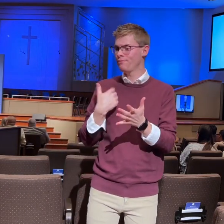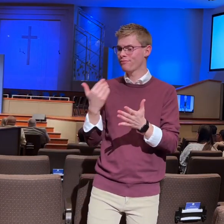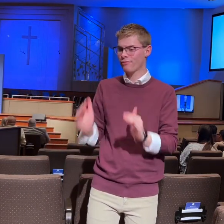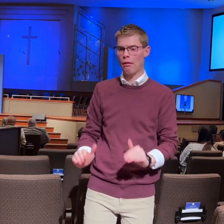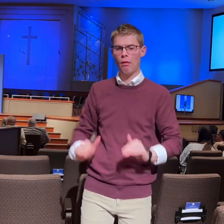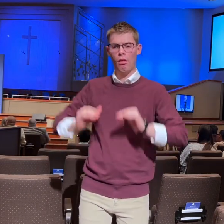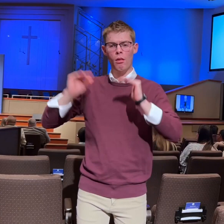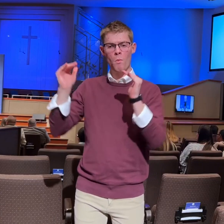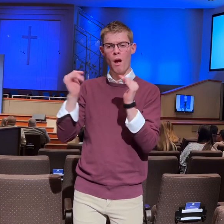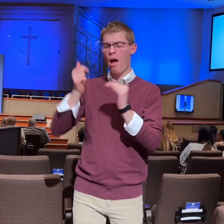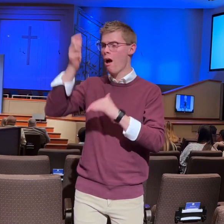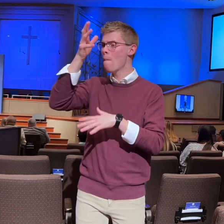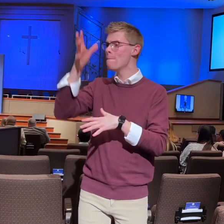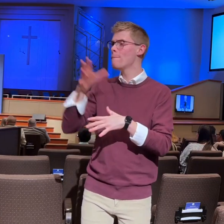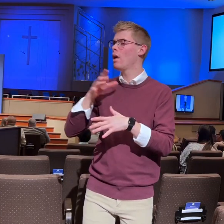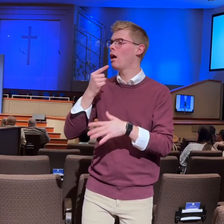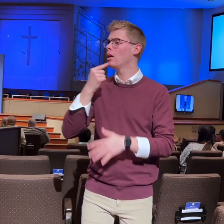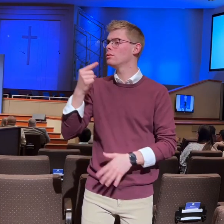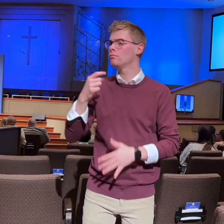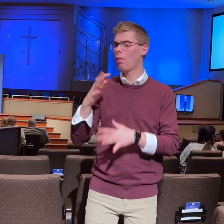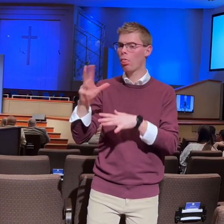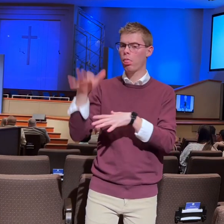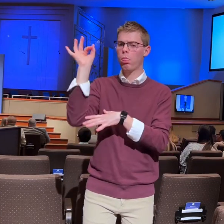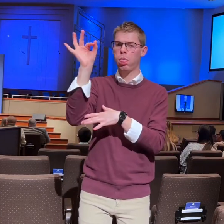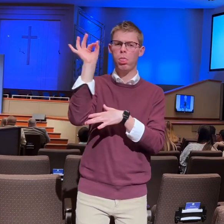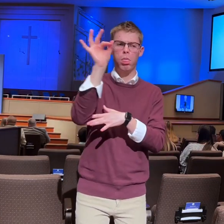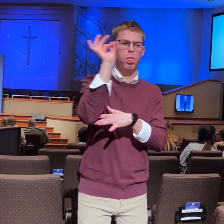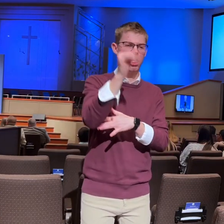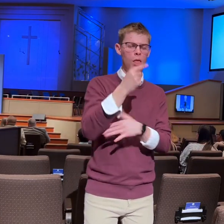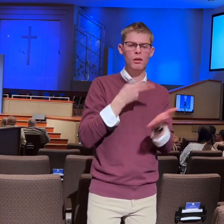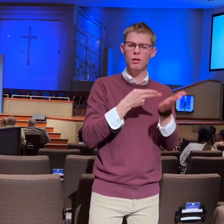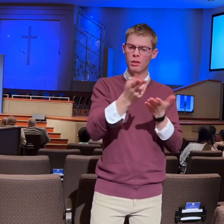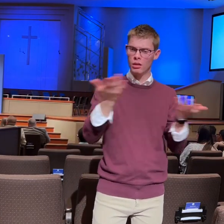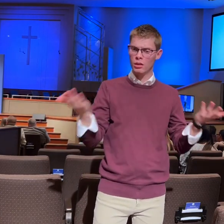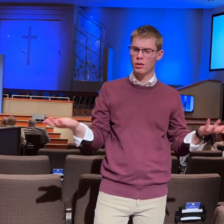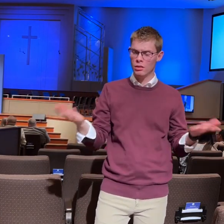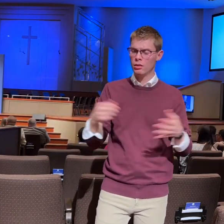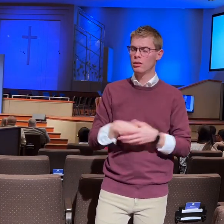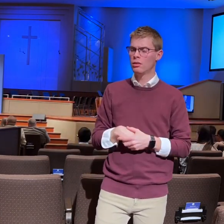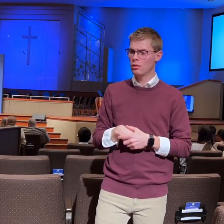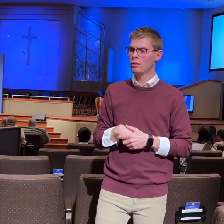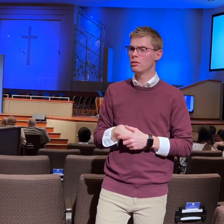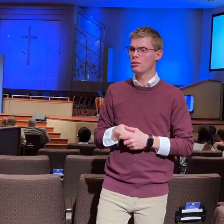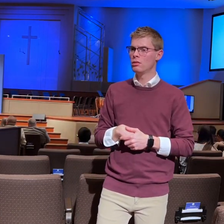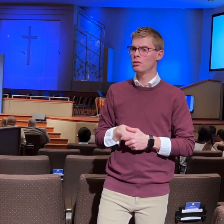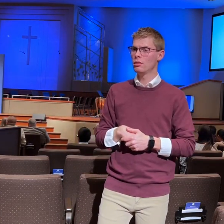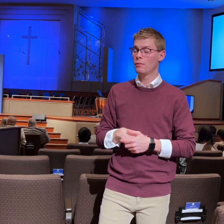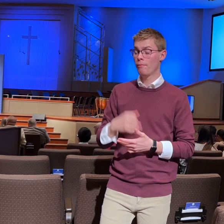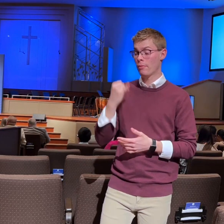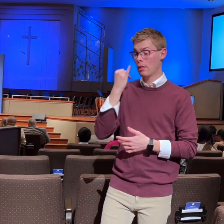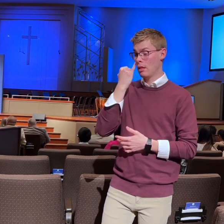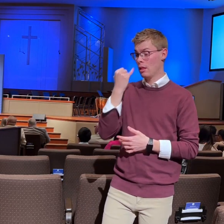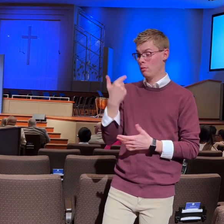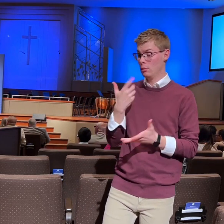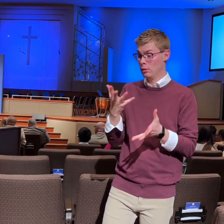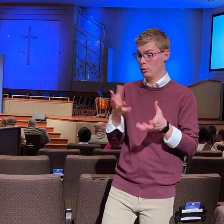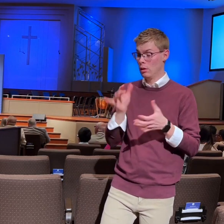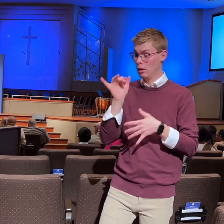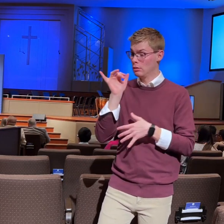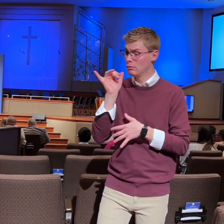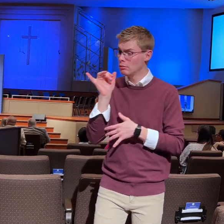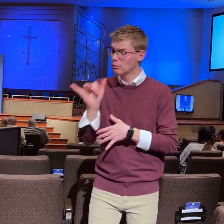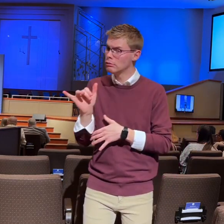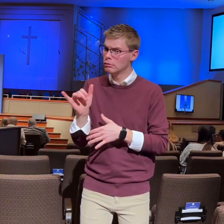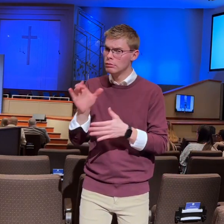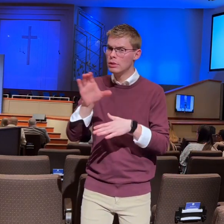ashamed to tell their generation what the Bible says. Now, if we want to have that kind of a life and that kind of a church, what are some